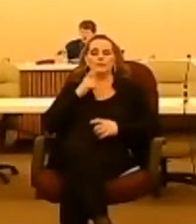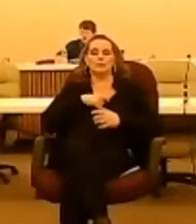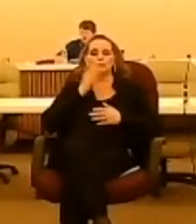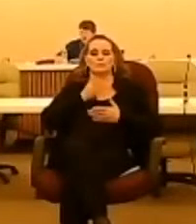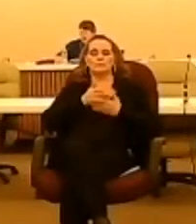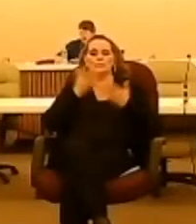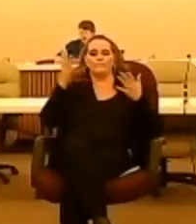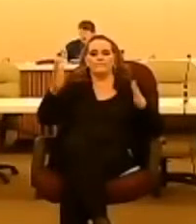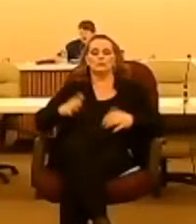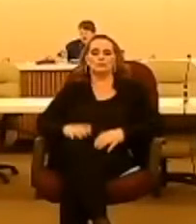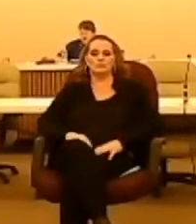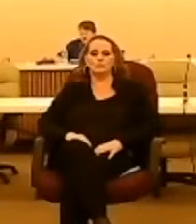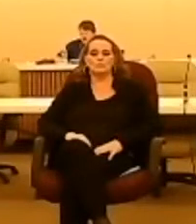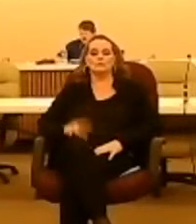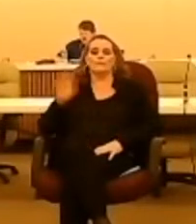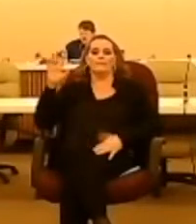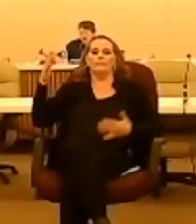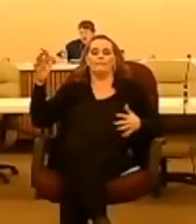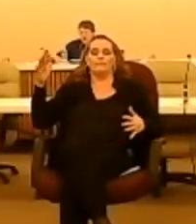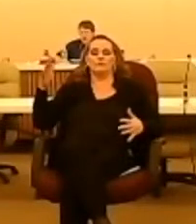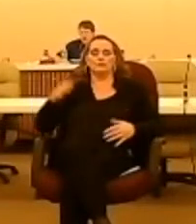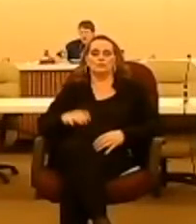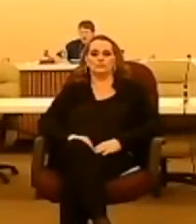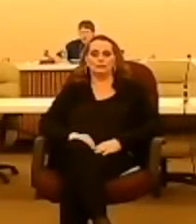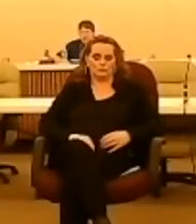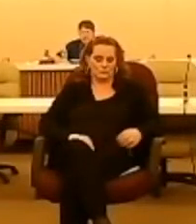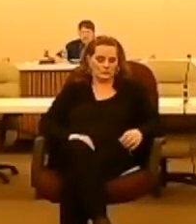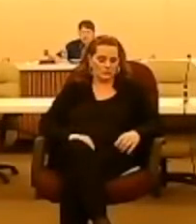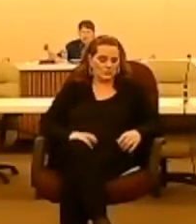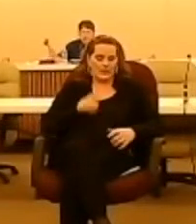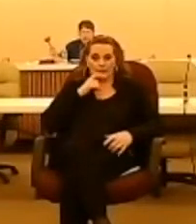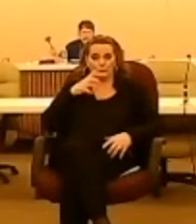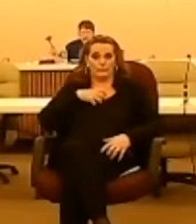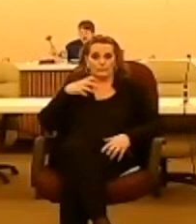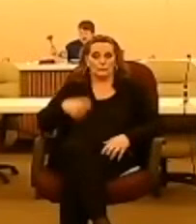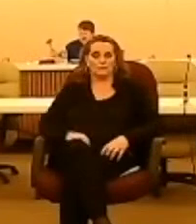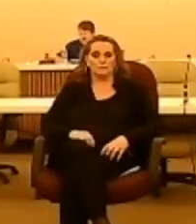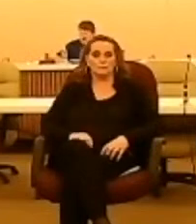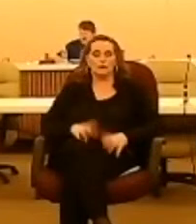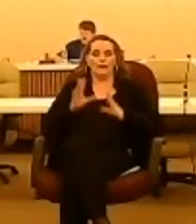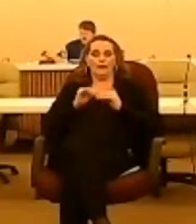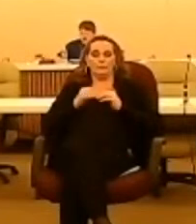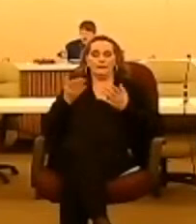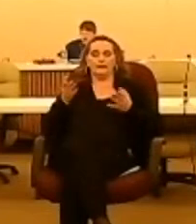moved. Second. They're quick around here. Hearing no objections, meeting adjourned.